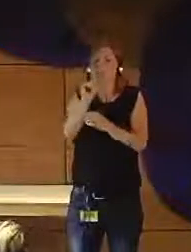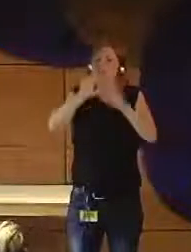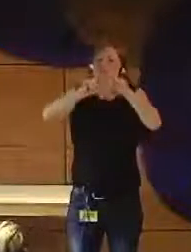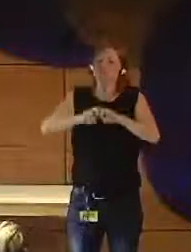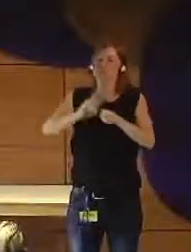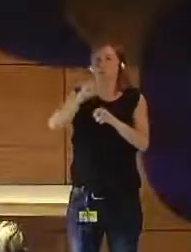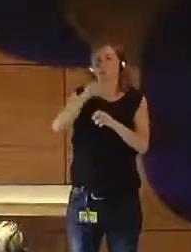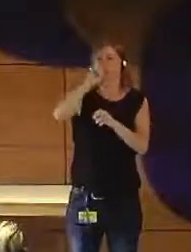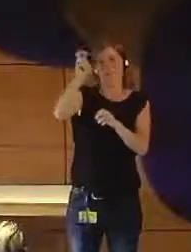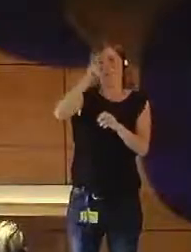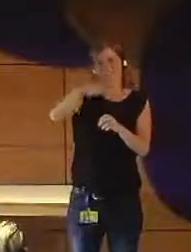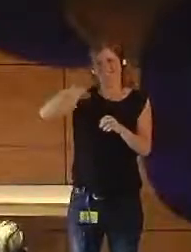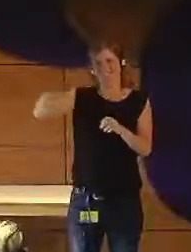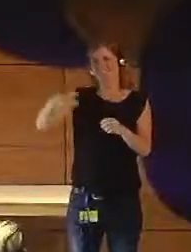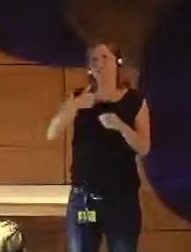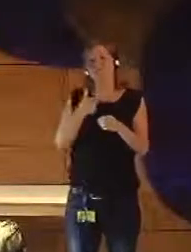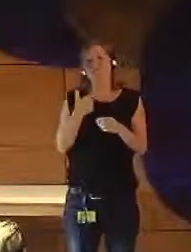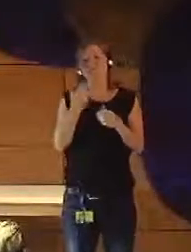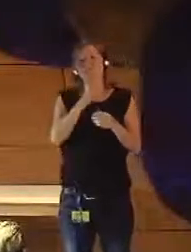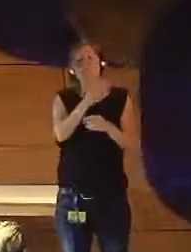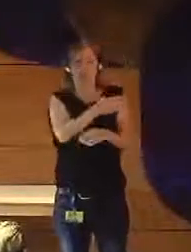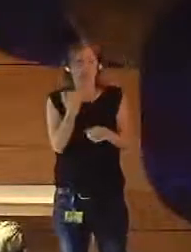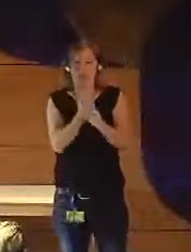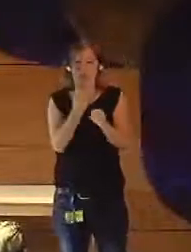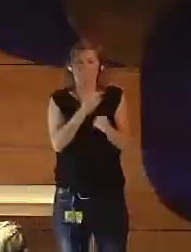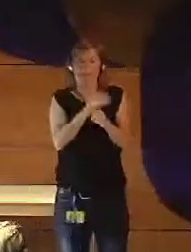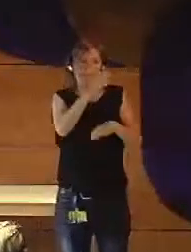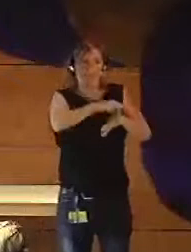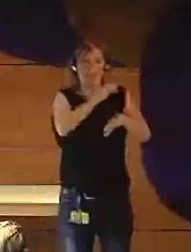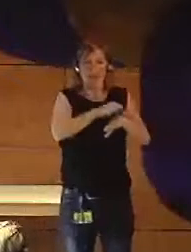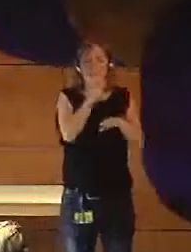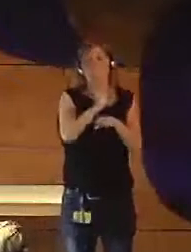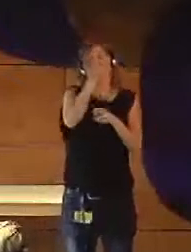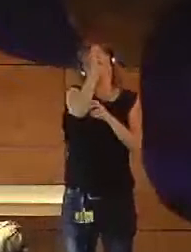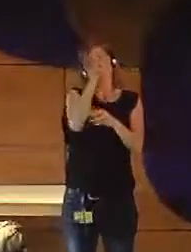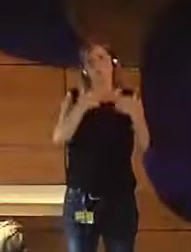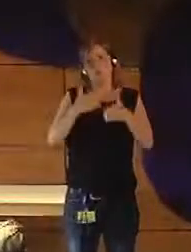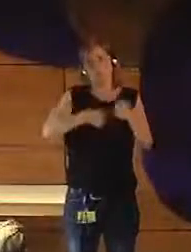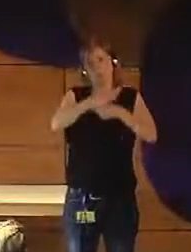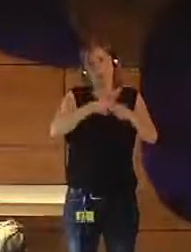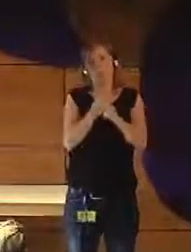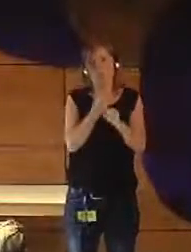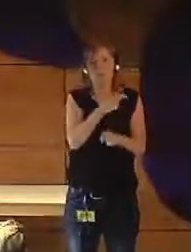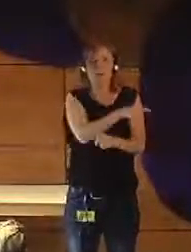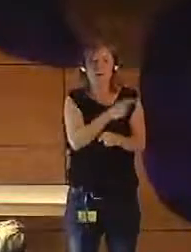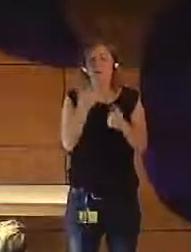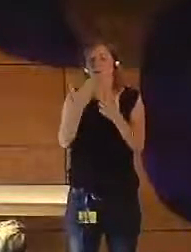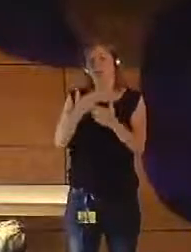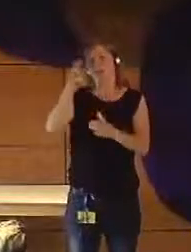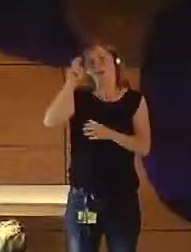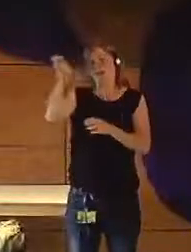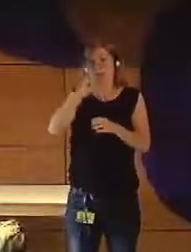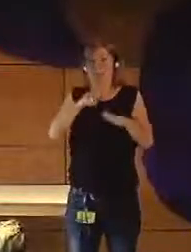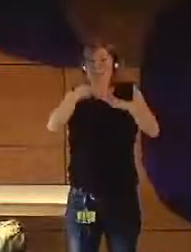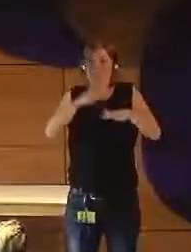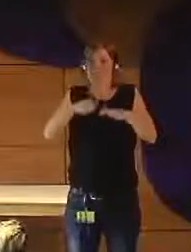from 16 years onwards. This is from the clinic in London. They had 8 subjects.